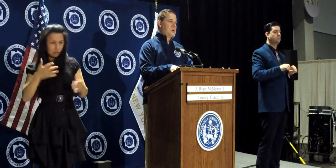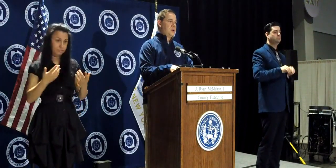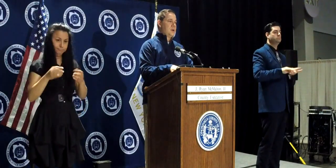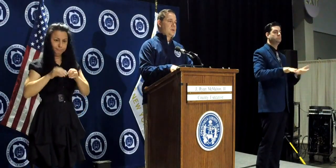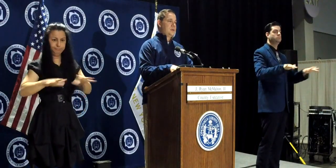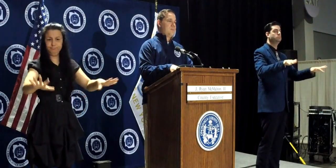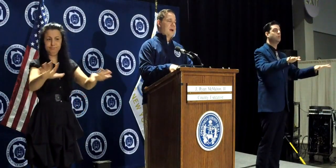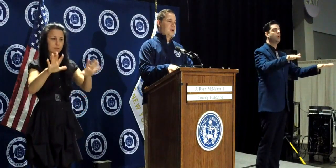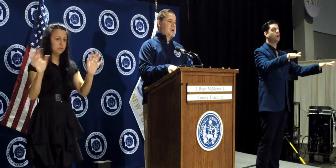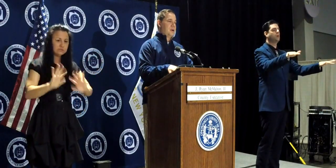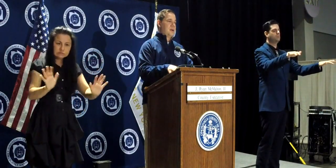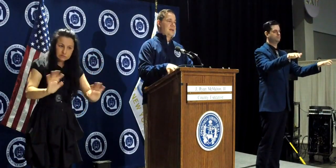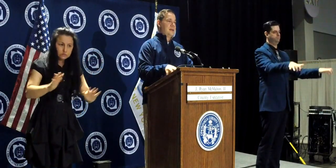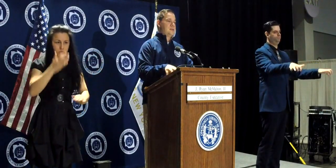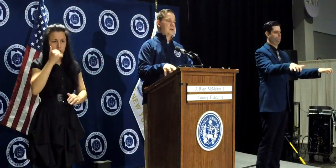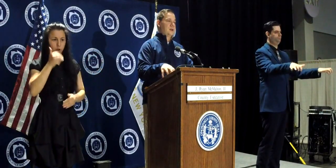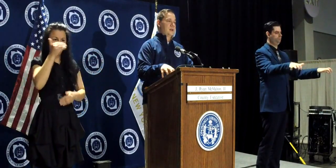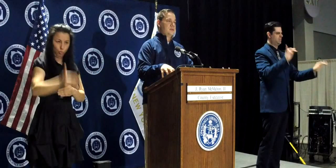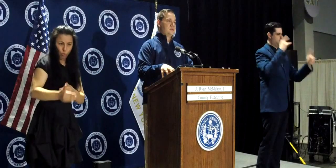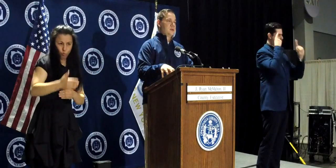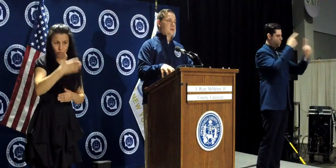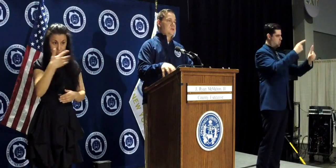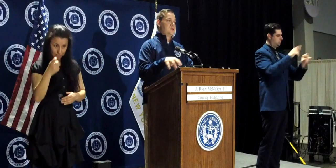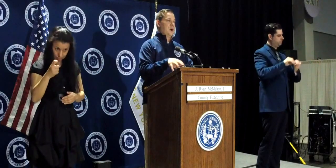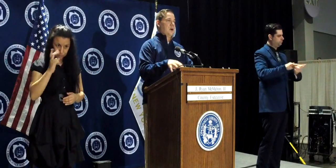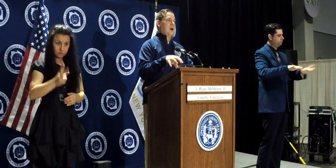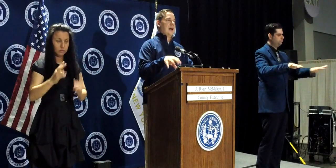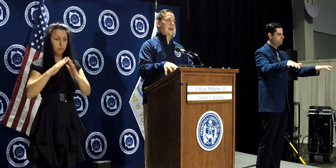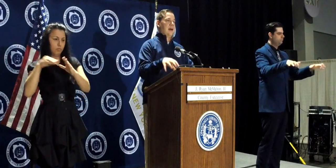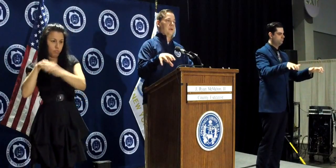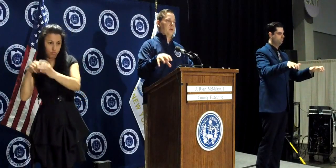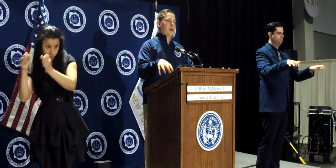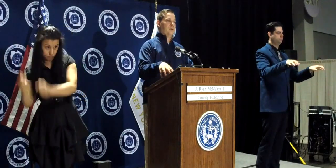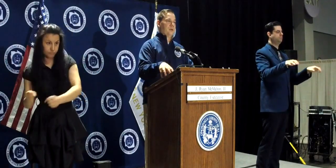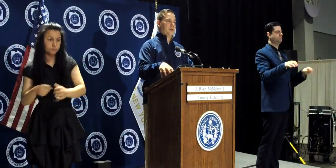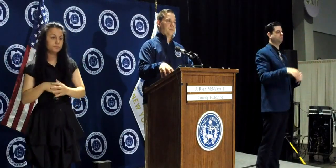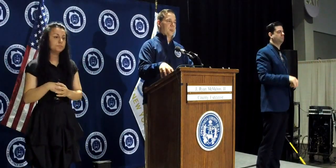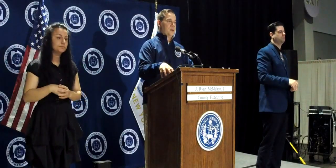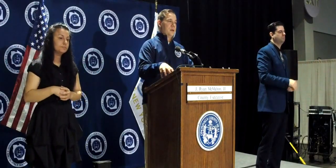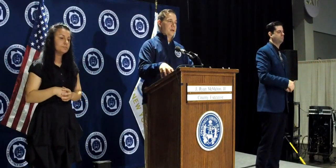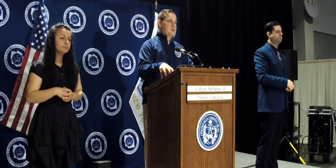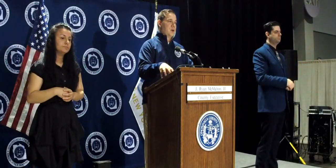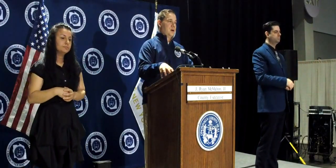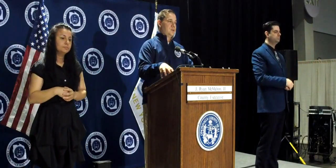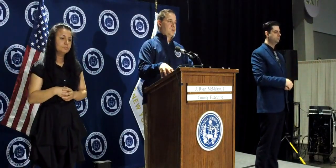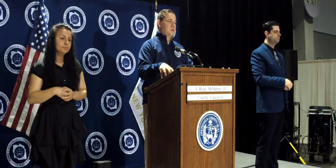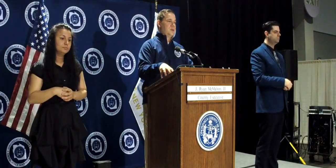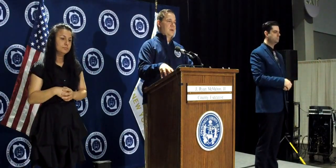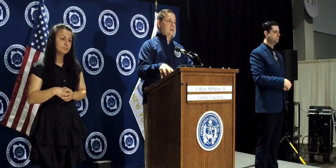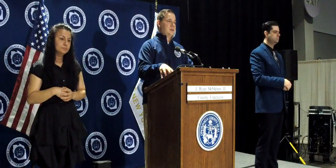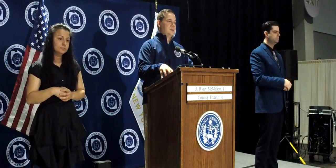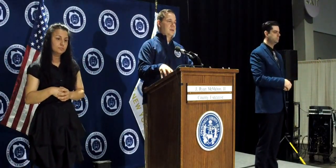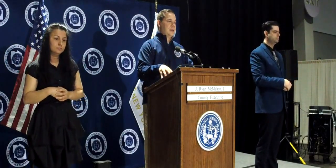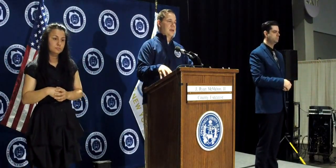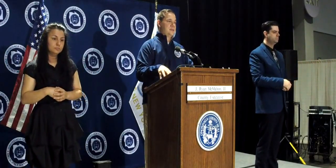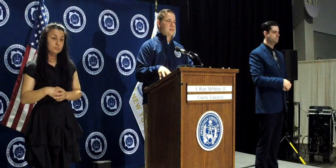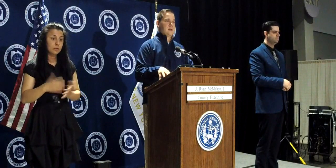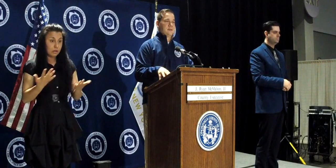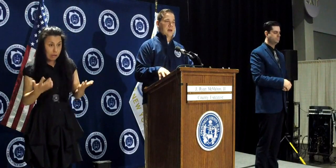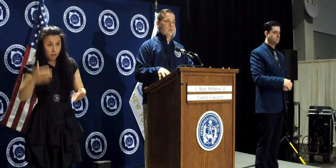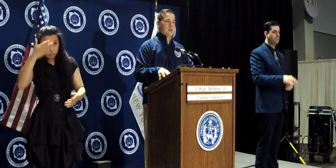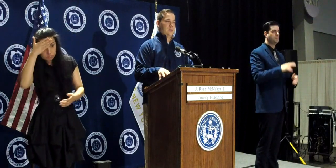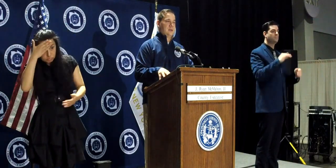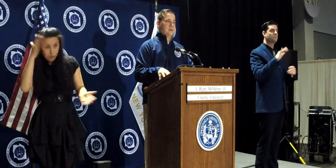curve, the better and easier it is to start our economic recovery and start to really make the